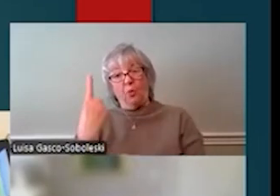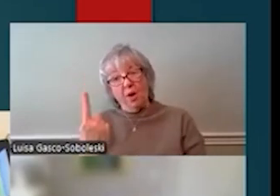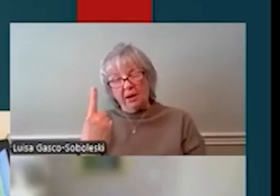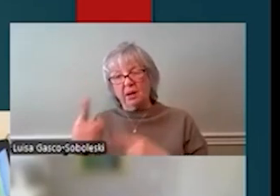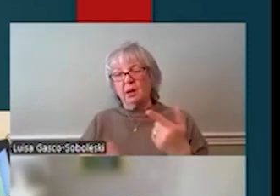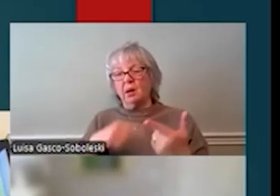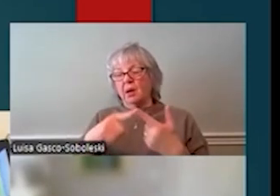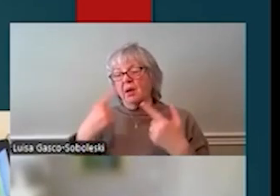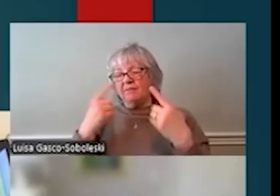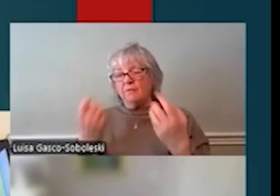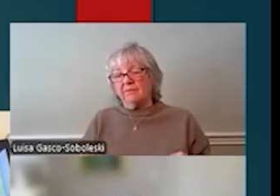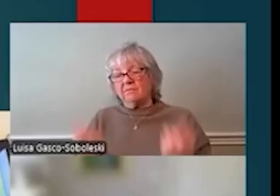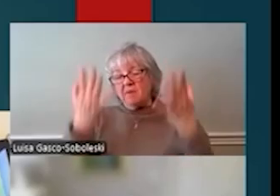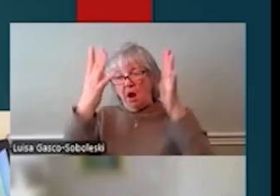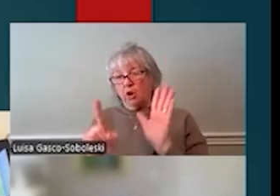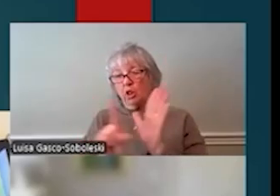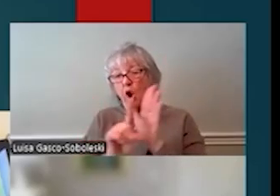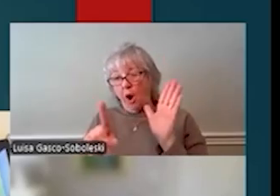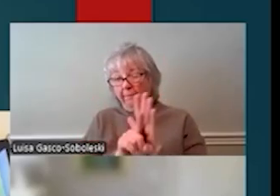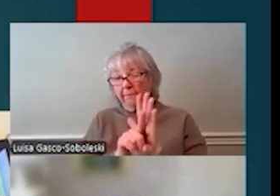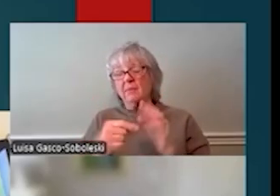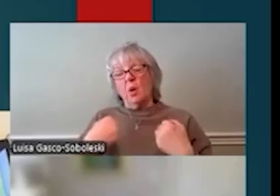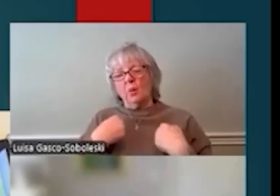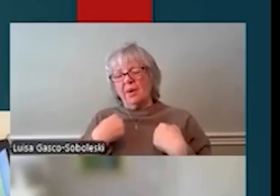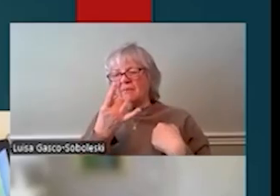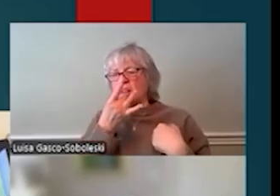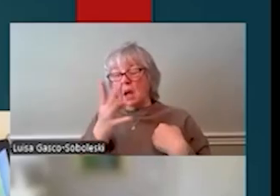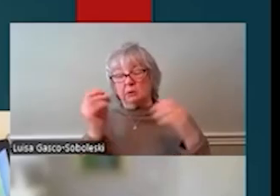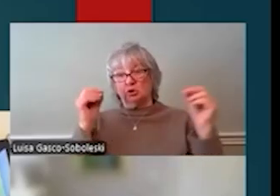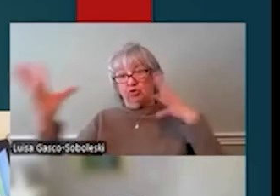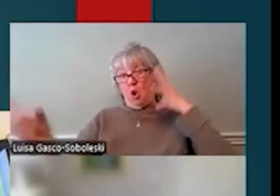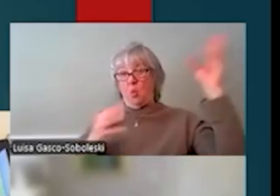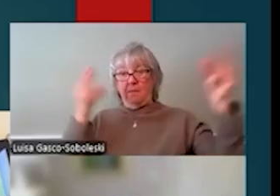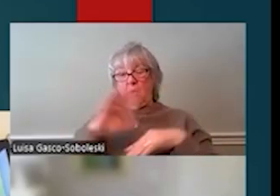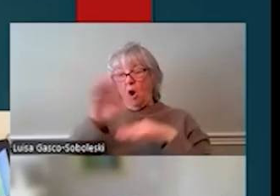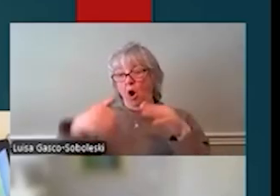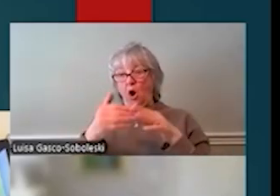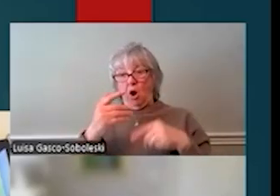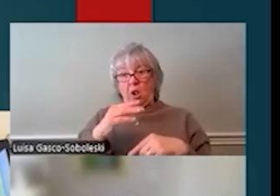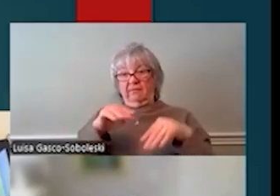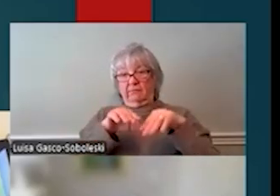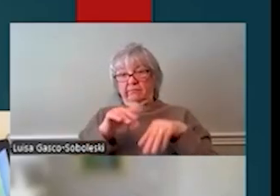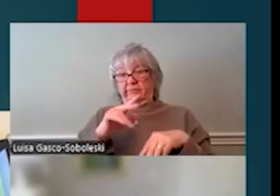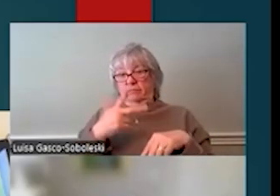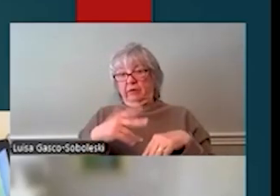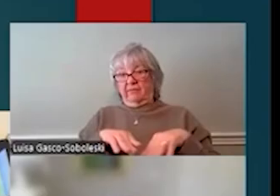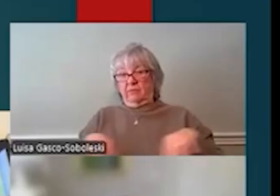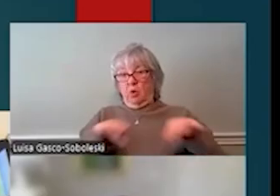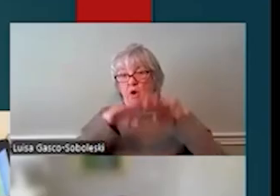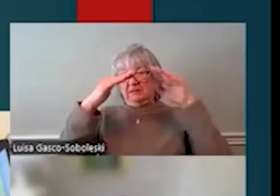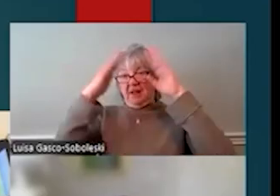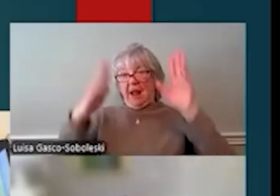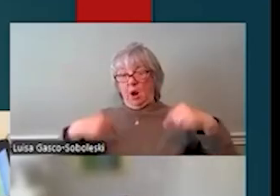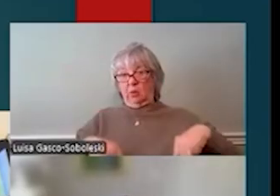wireless now that you can just attach to the wall. I'd had one that was wired, as well as the fire alarm